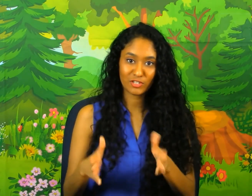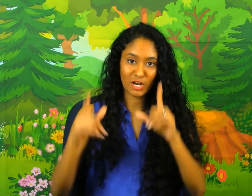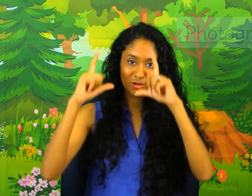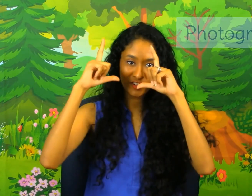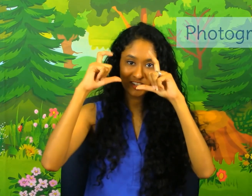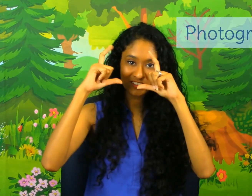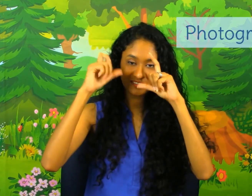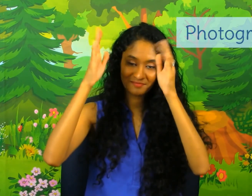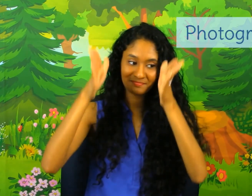photographer,